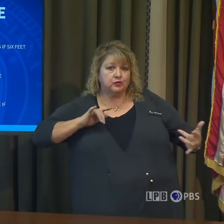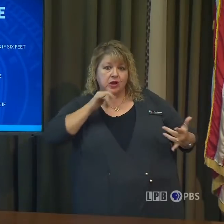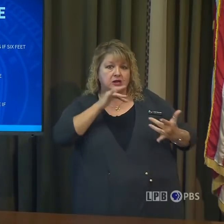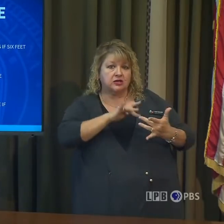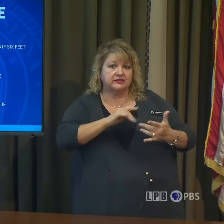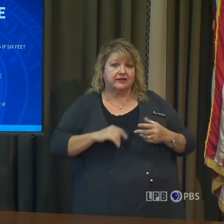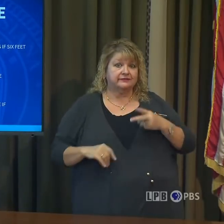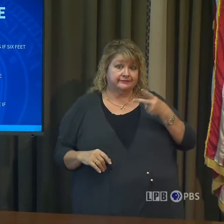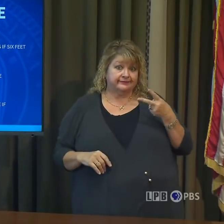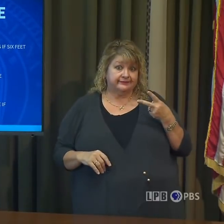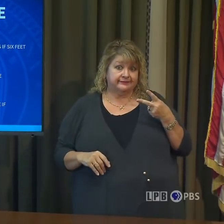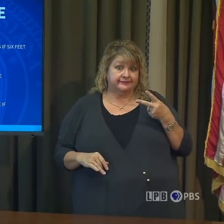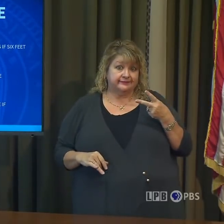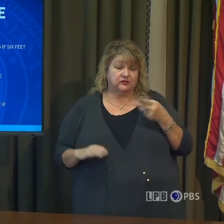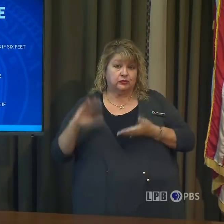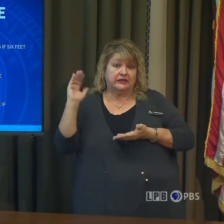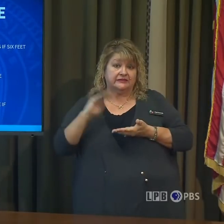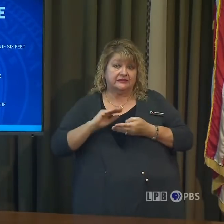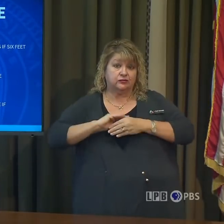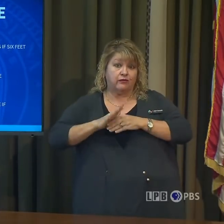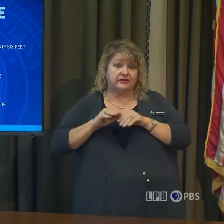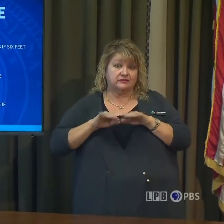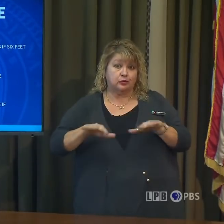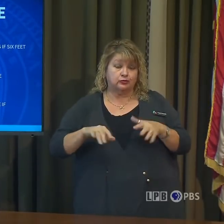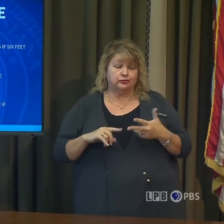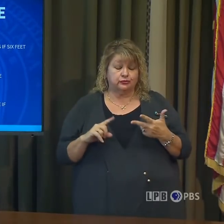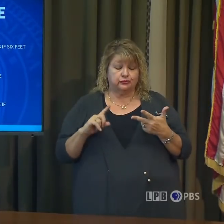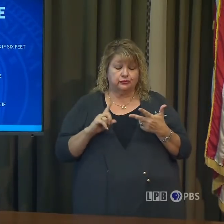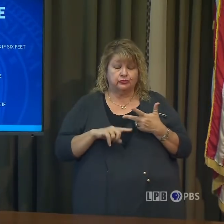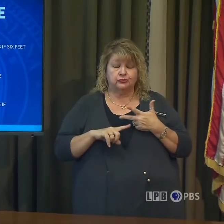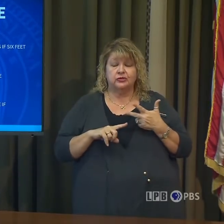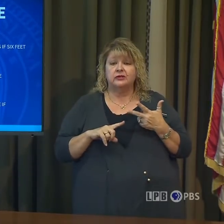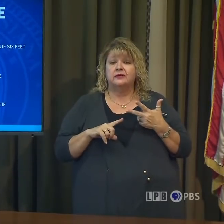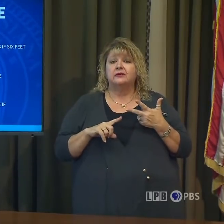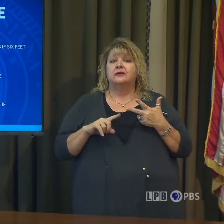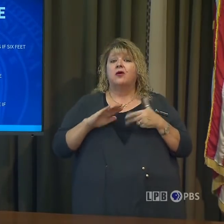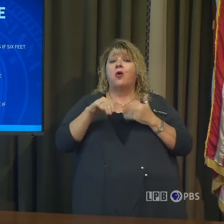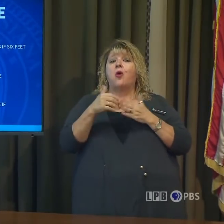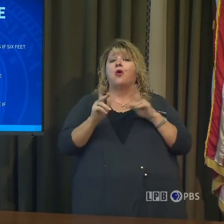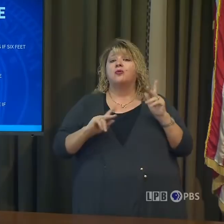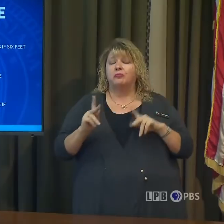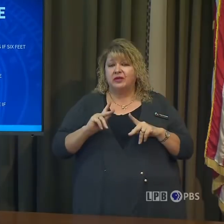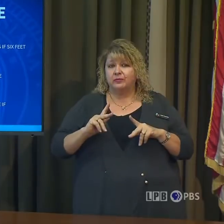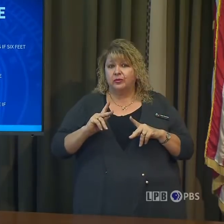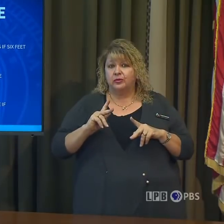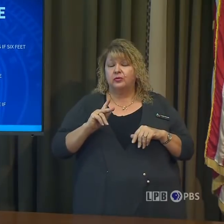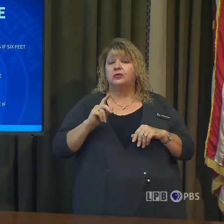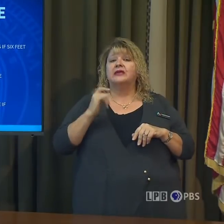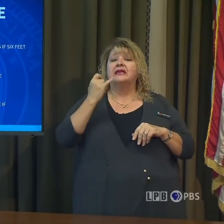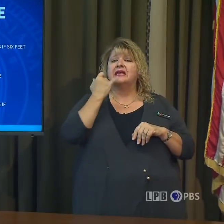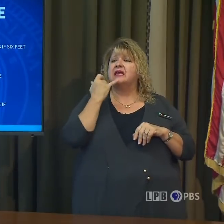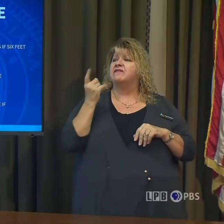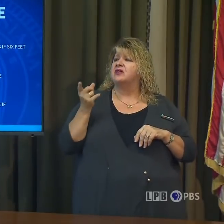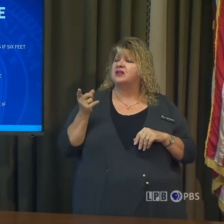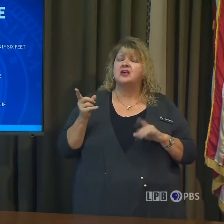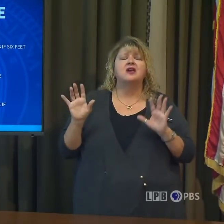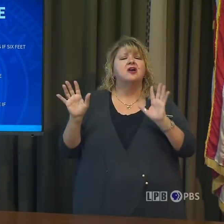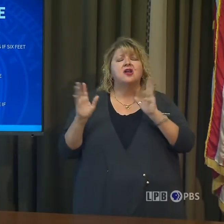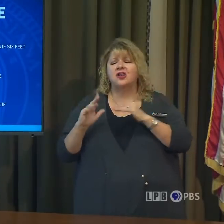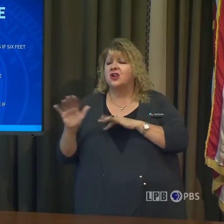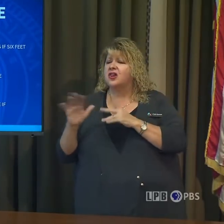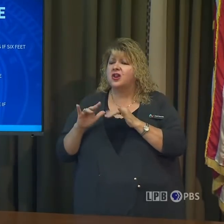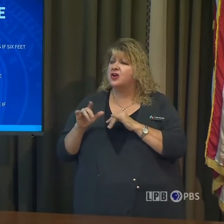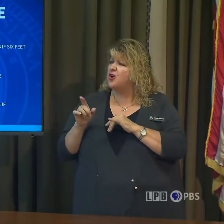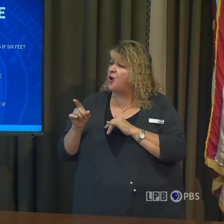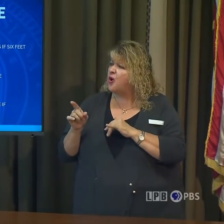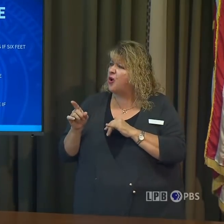Third, we recommend that all people, even vaccinated individuals, test immediately after a known or suspected exposure